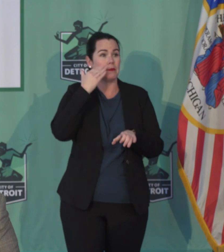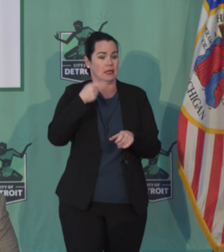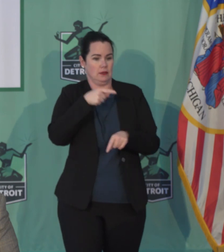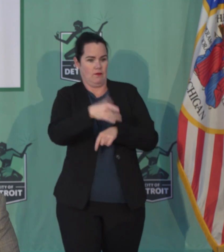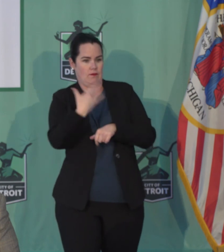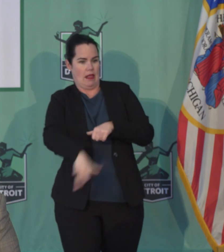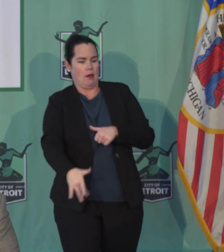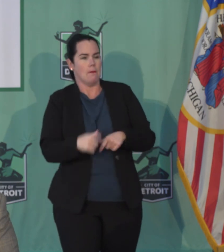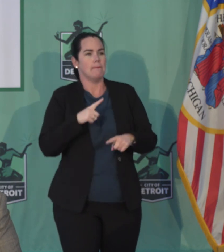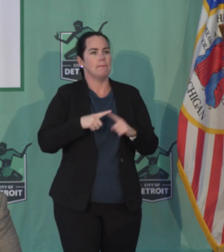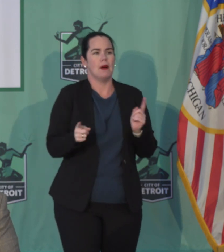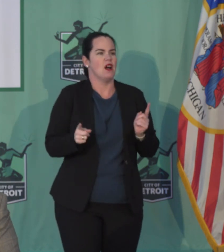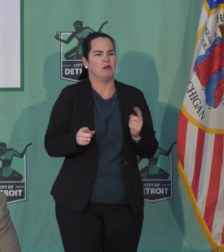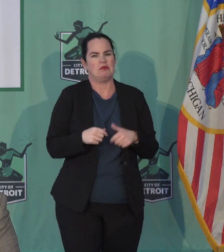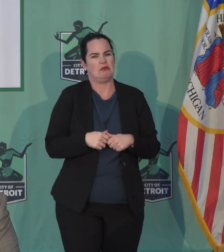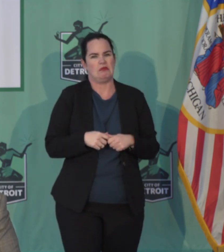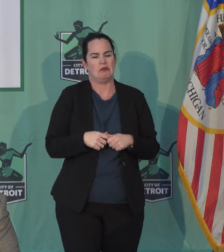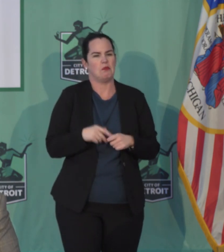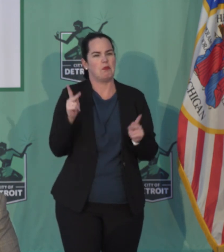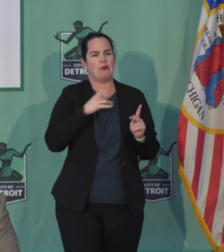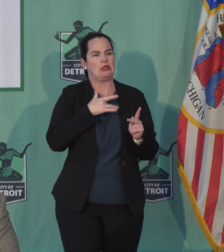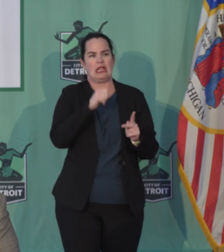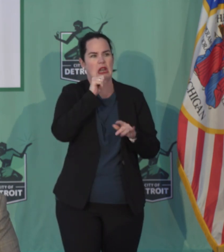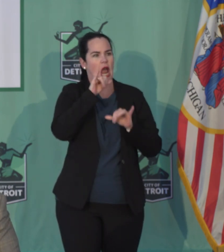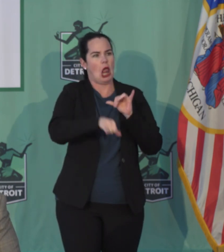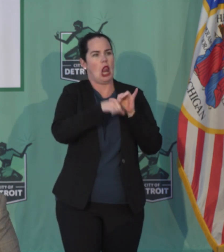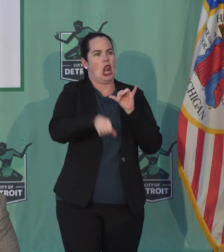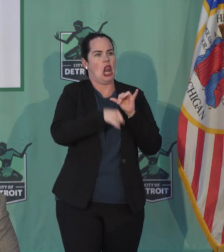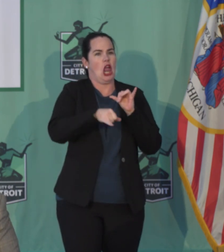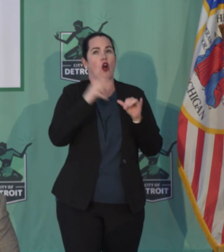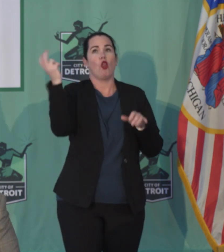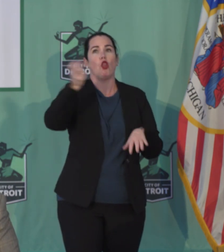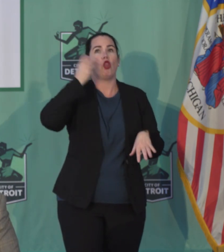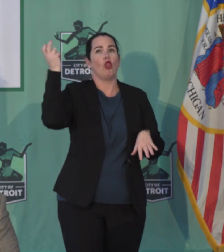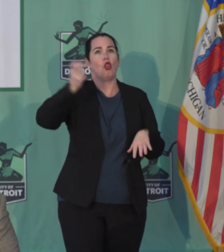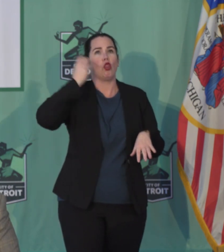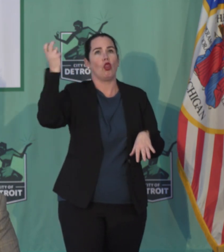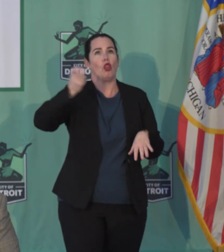there, but we are not seeing people like just stay on the bus and ride all day. I'm told by the